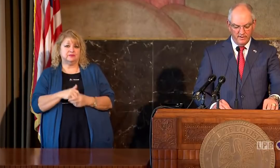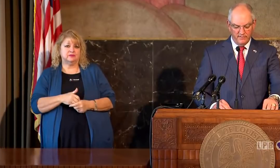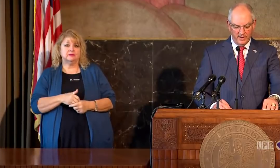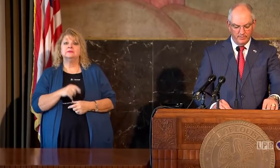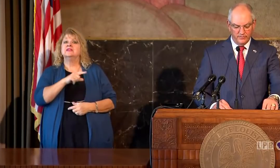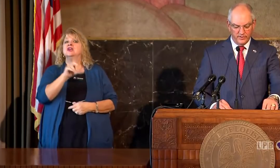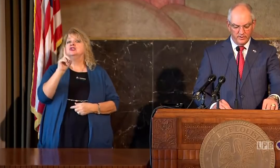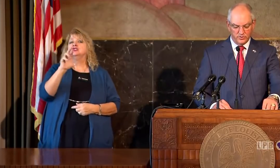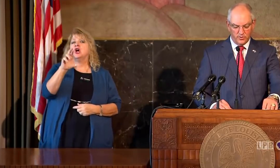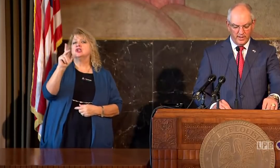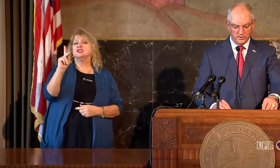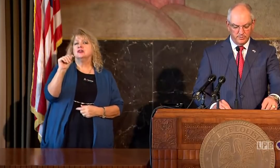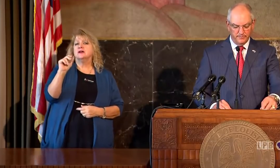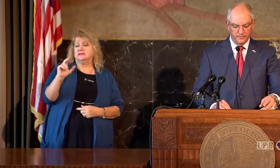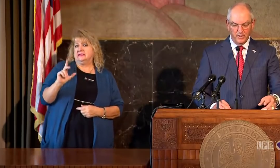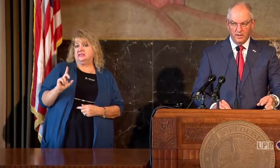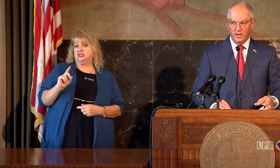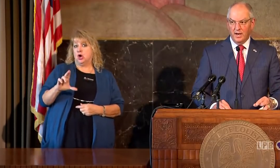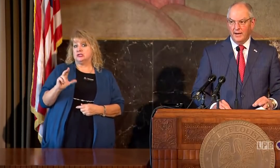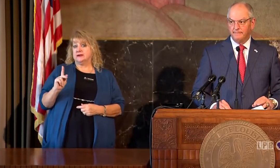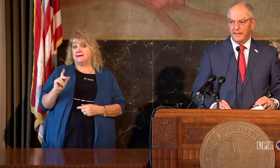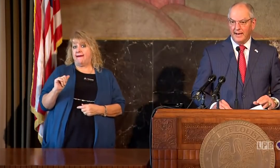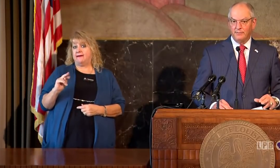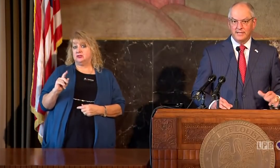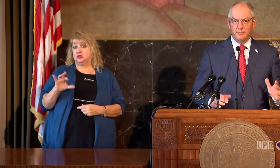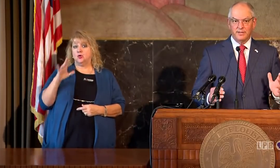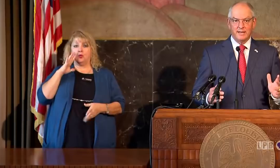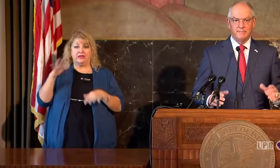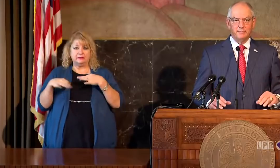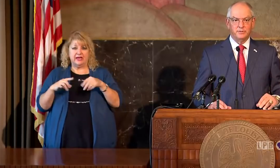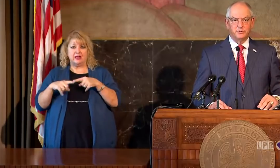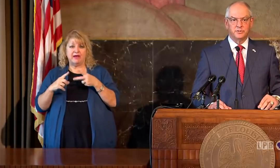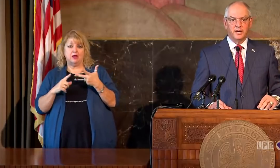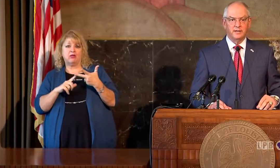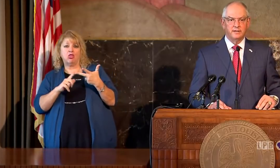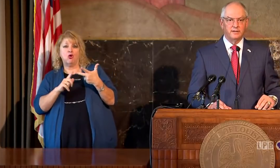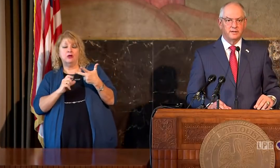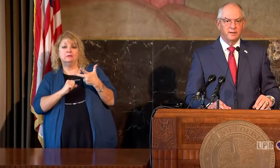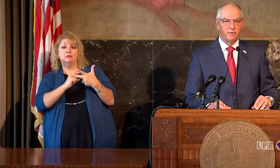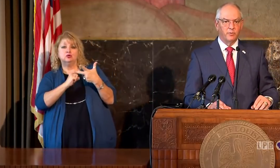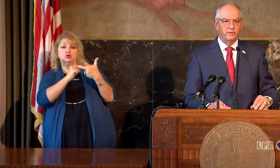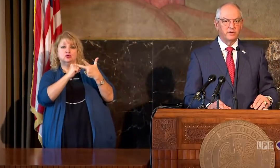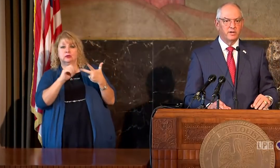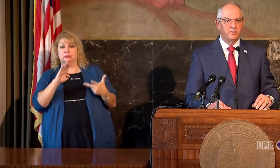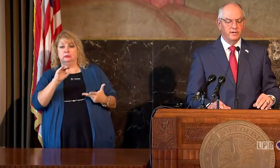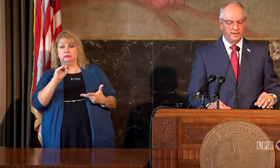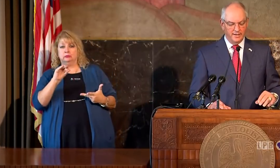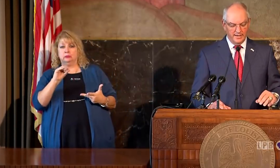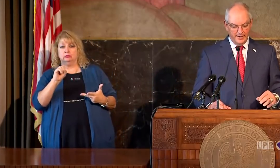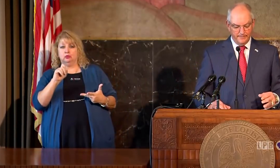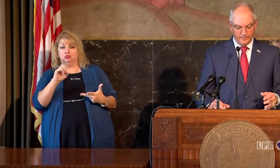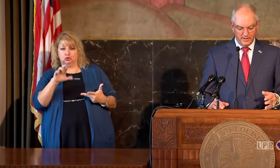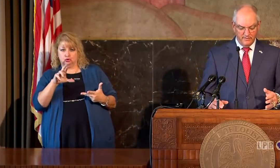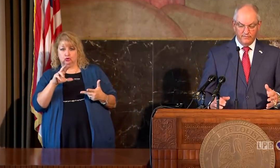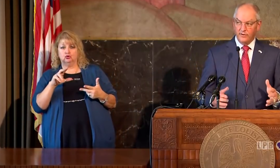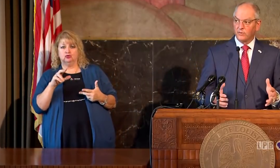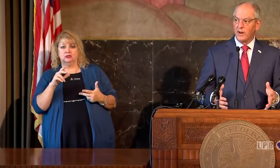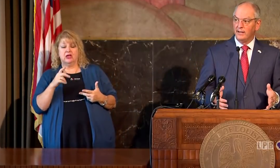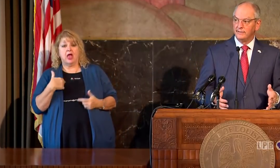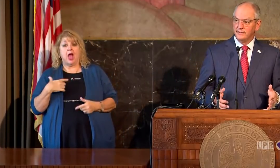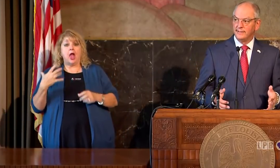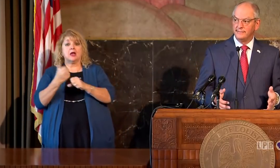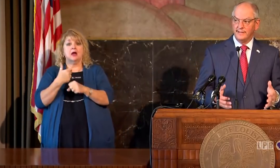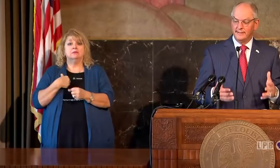now available for those who are eligible. I was able to get my booster shot a couple of weeks ago.